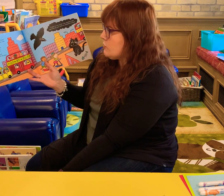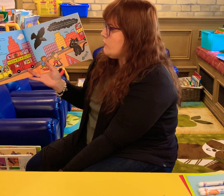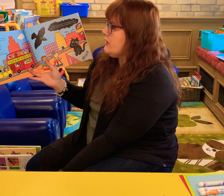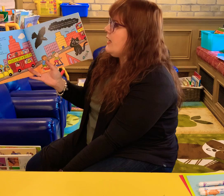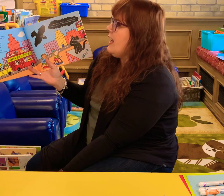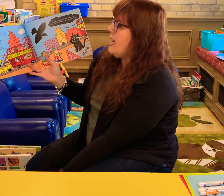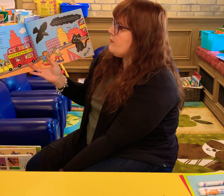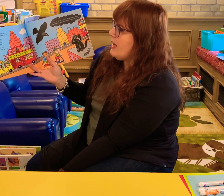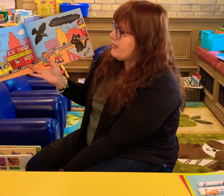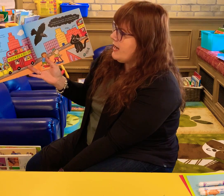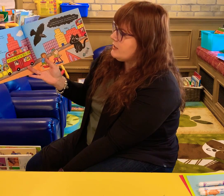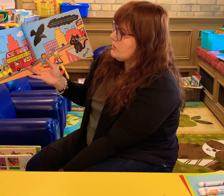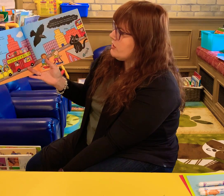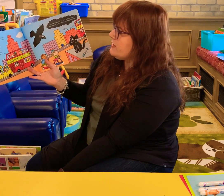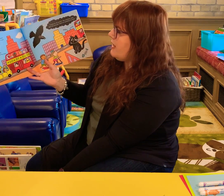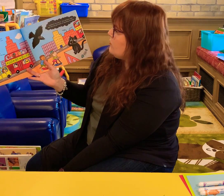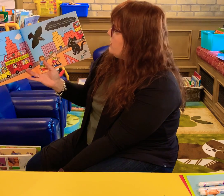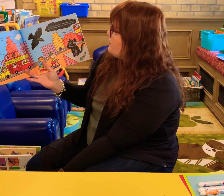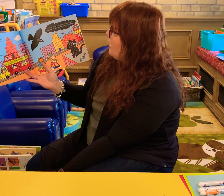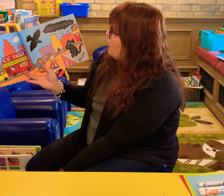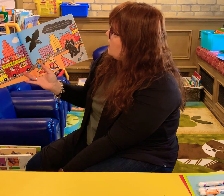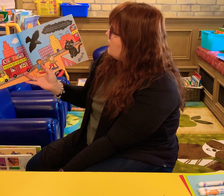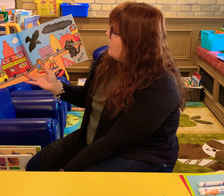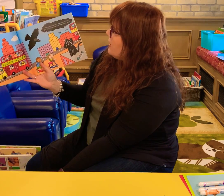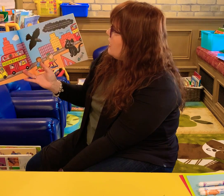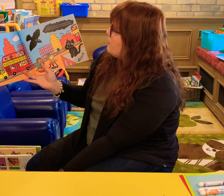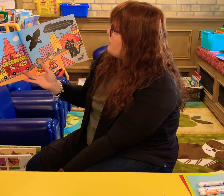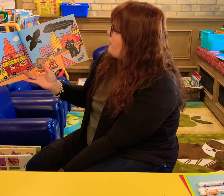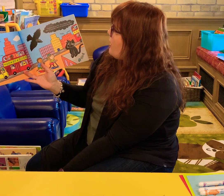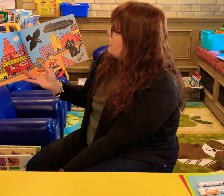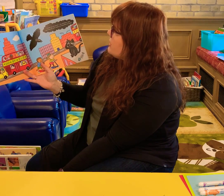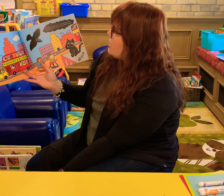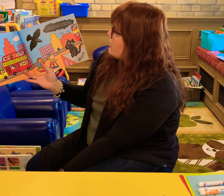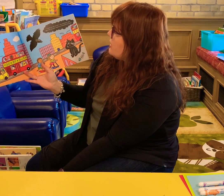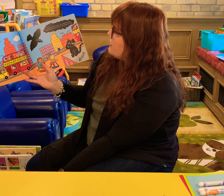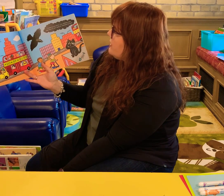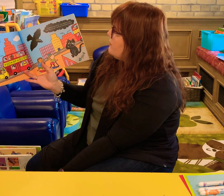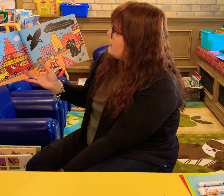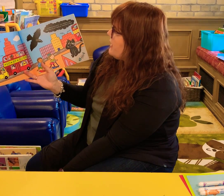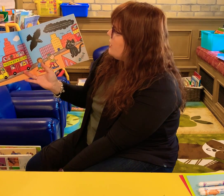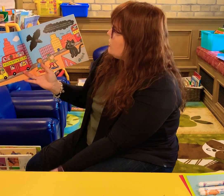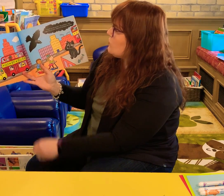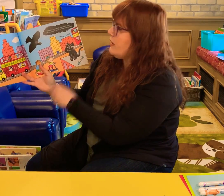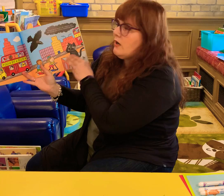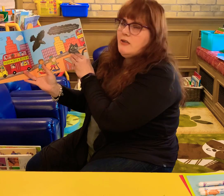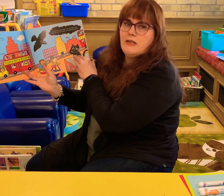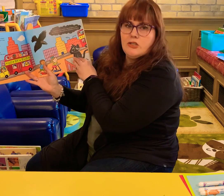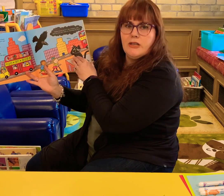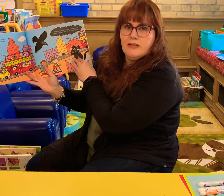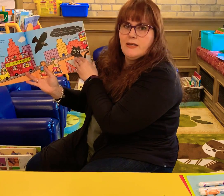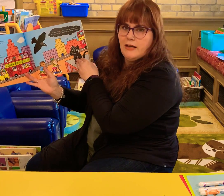scooting, and a black cat touching his head with his paw. Come to my party, the jackdaw said, but the cat just went on touching his head.